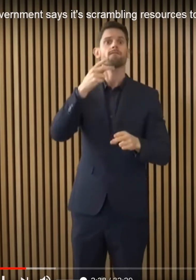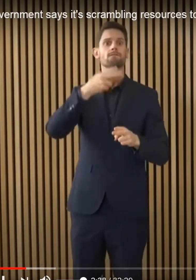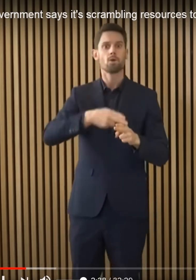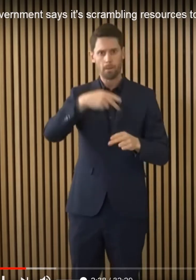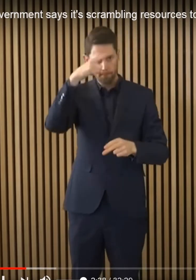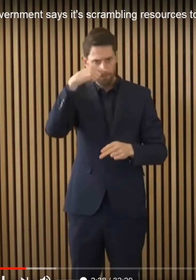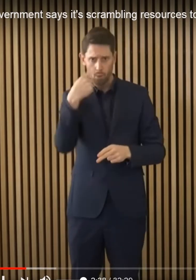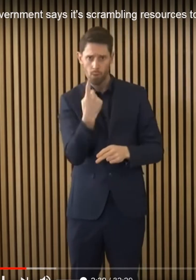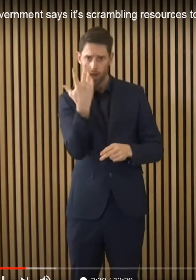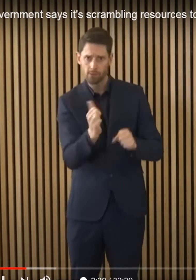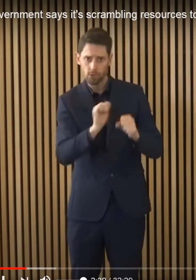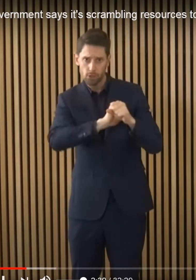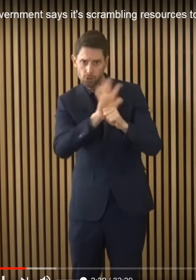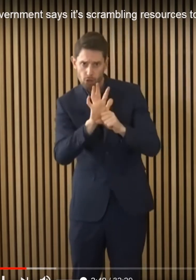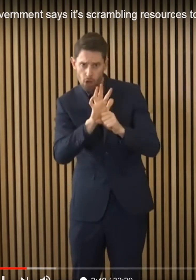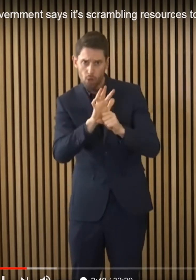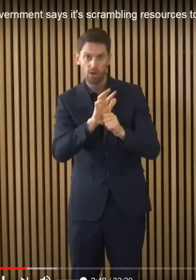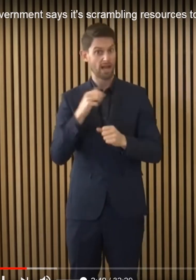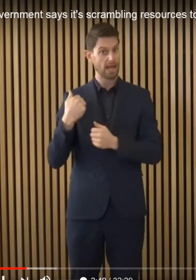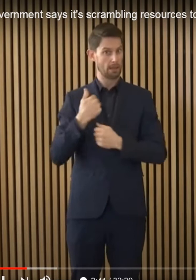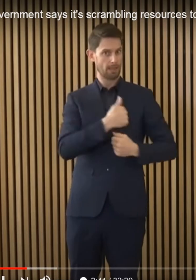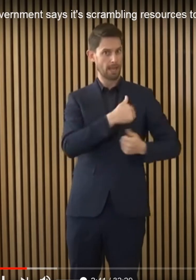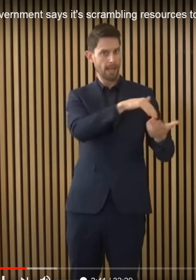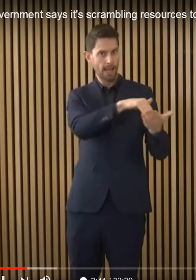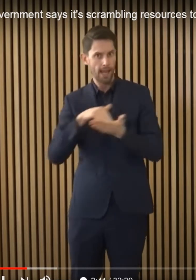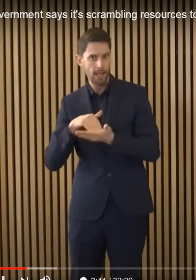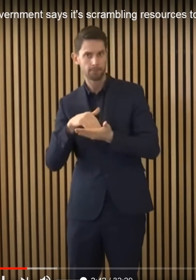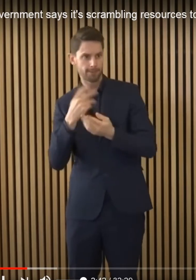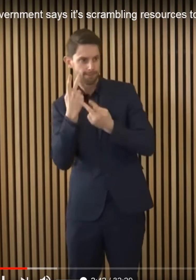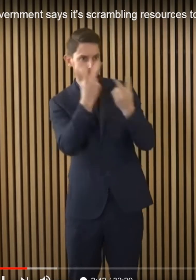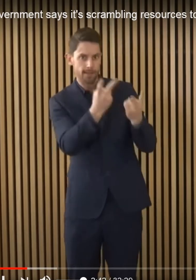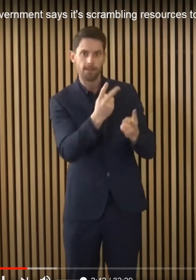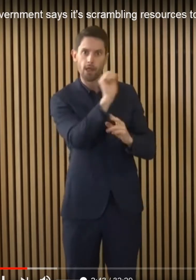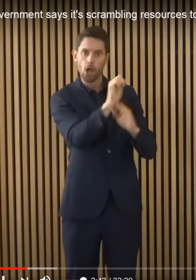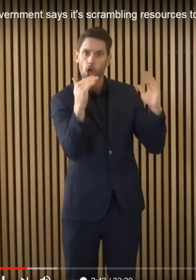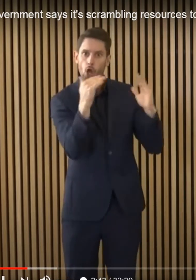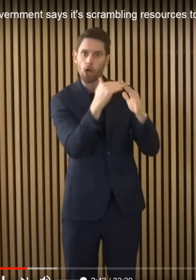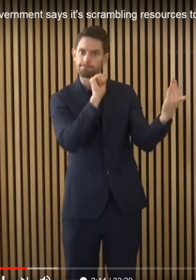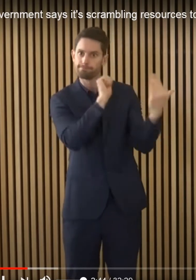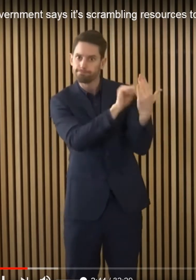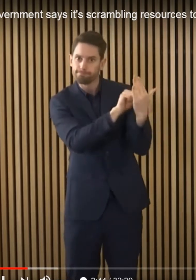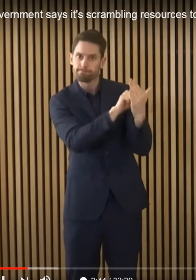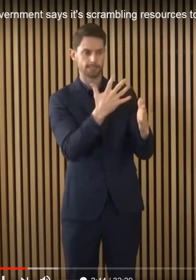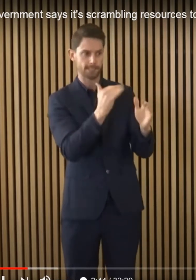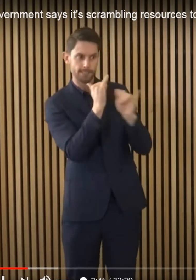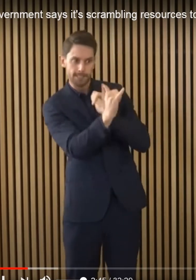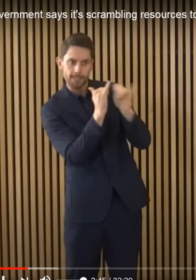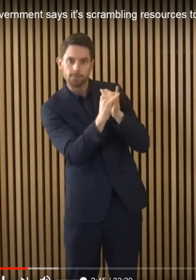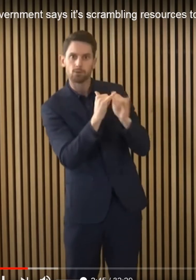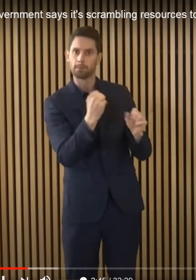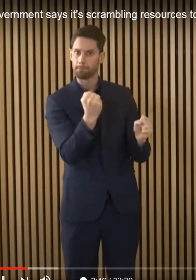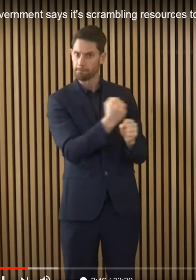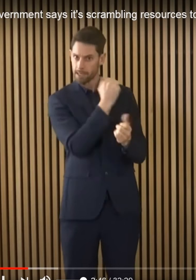tracking, following up contact tracing, door knocking, assisting the Victorian health authorities and the Victorian